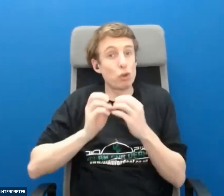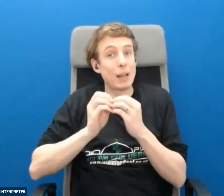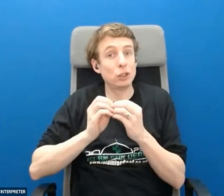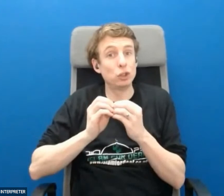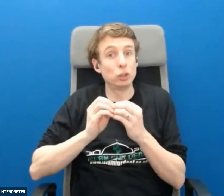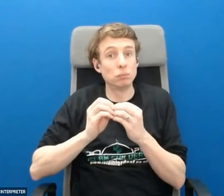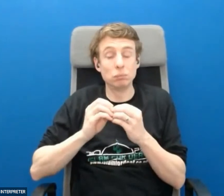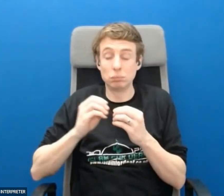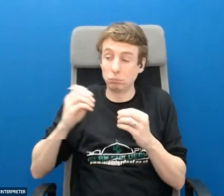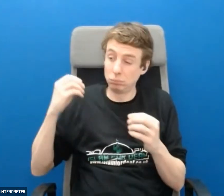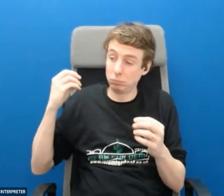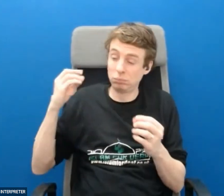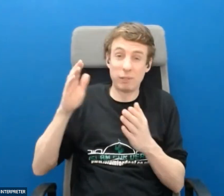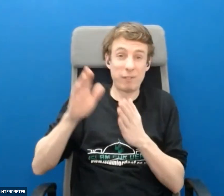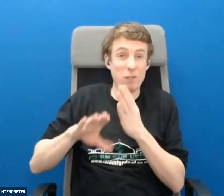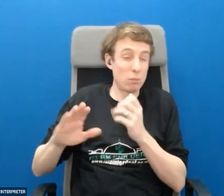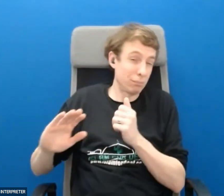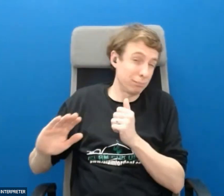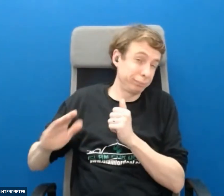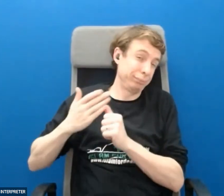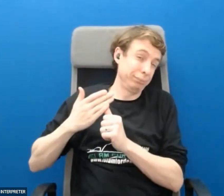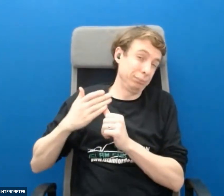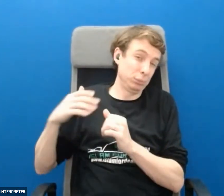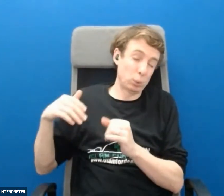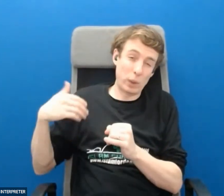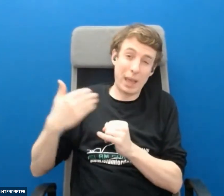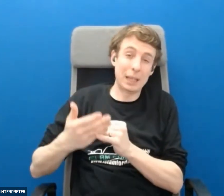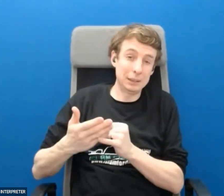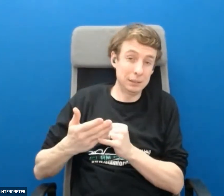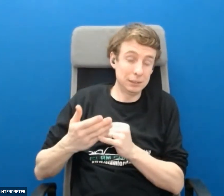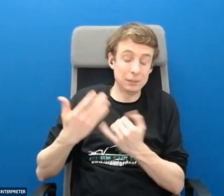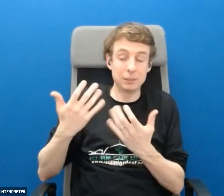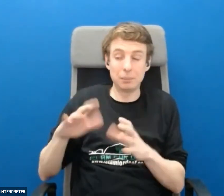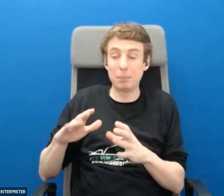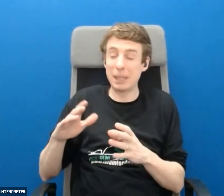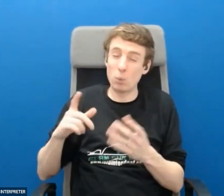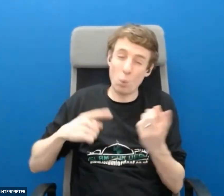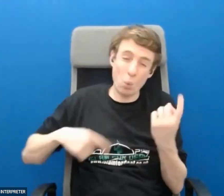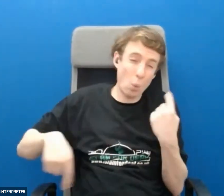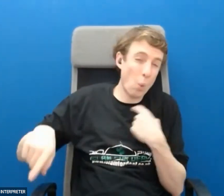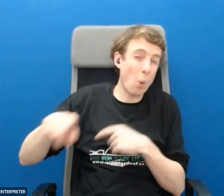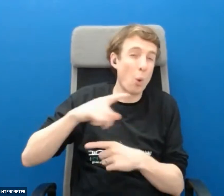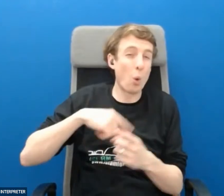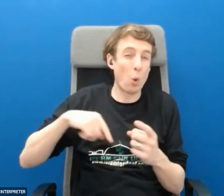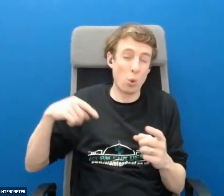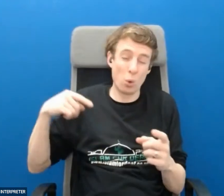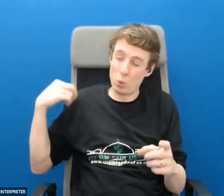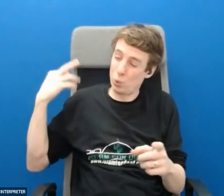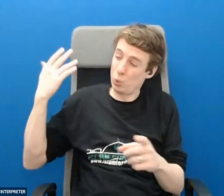purpose, and that is to worship Allah the Most High. So the messengers,